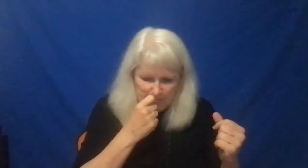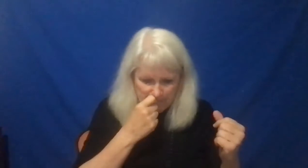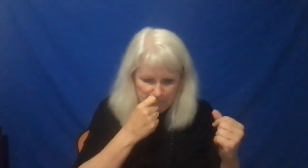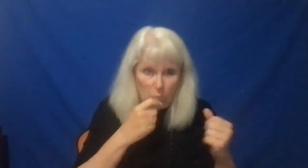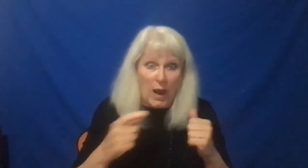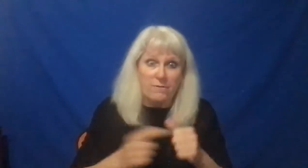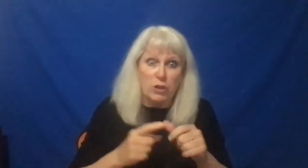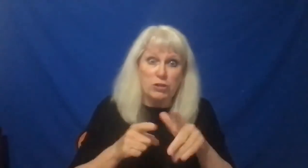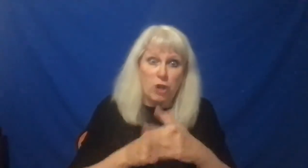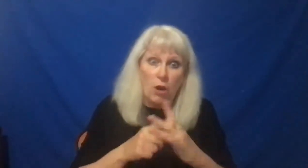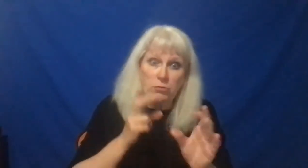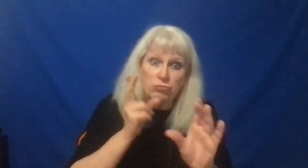an opportunity to